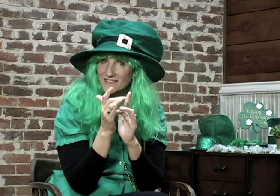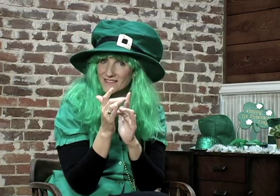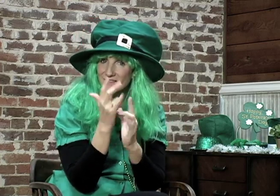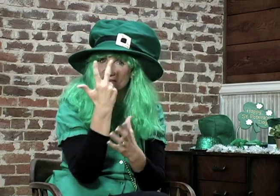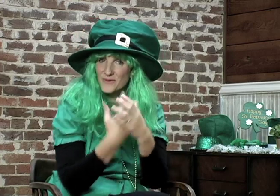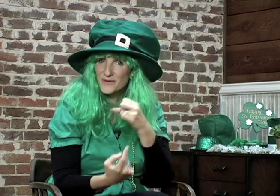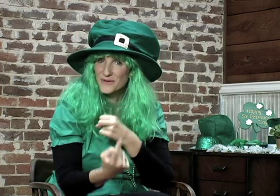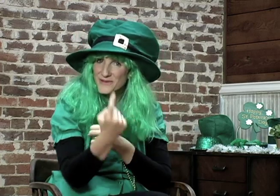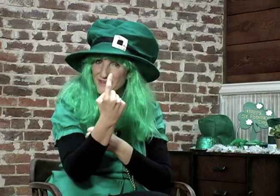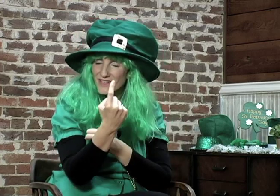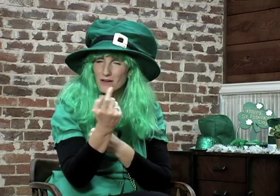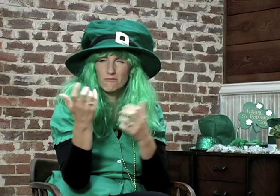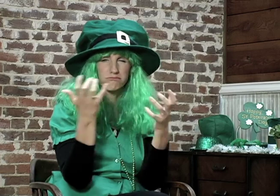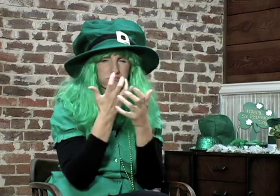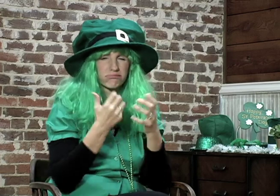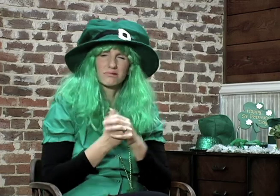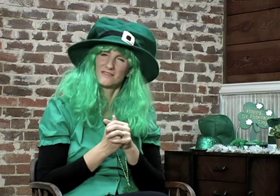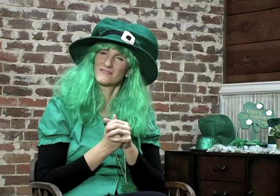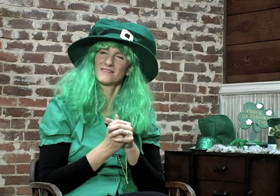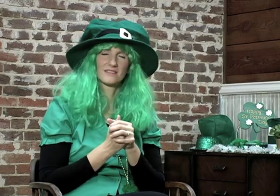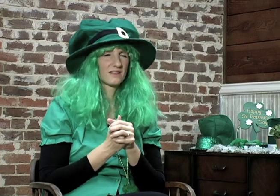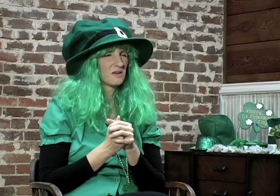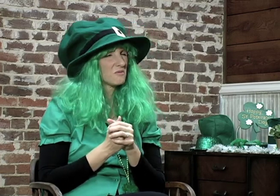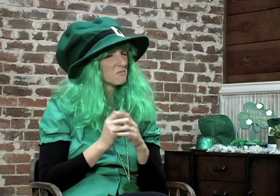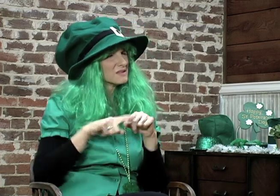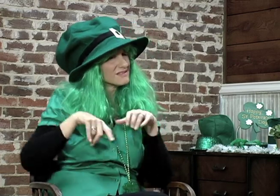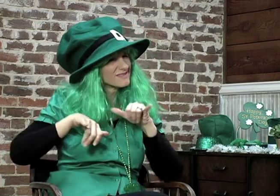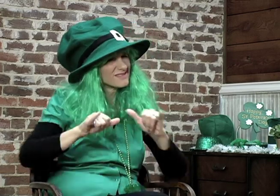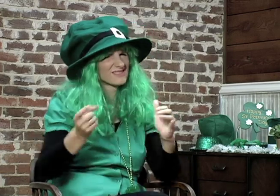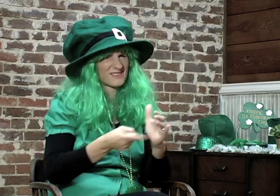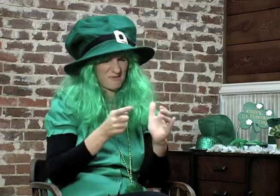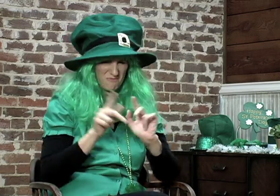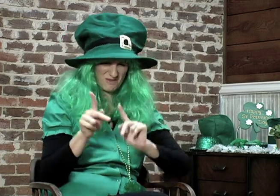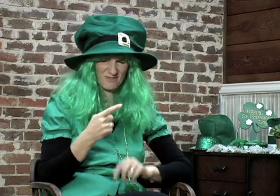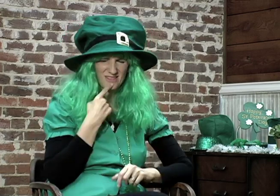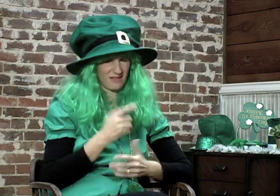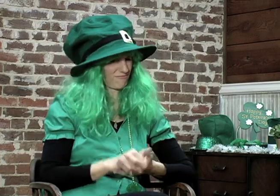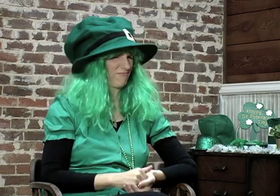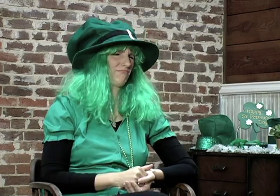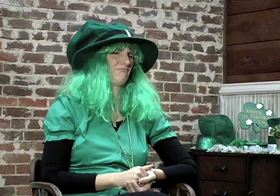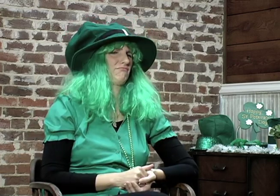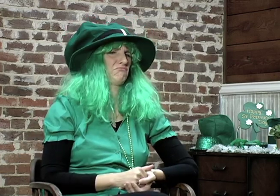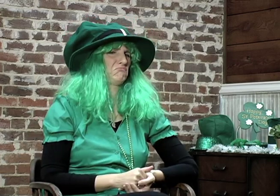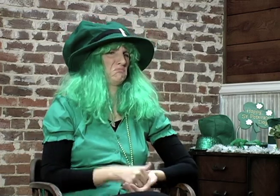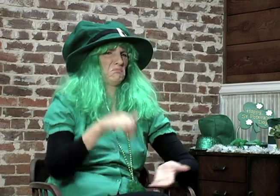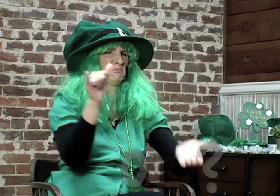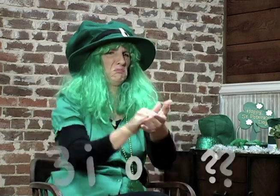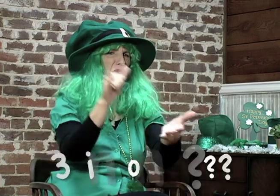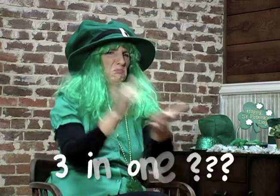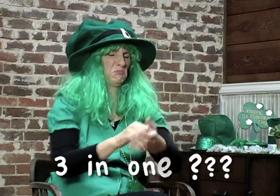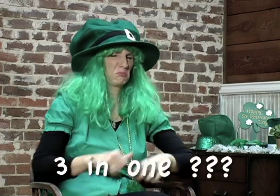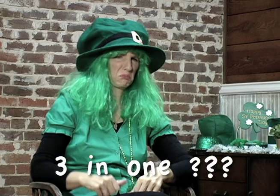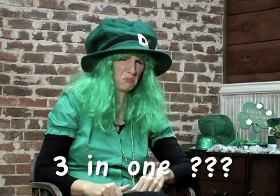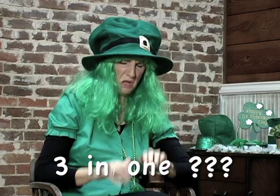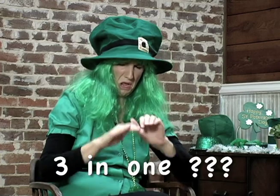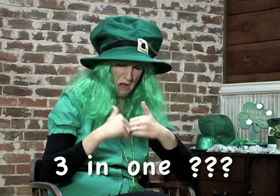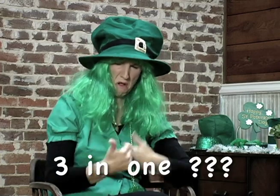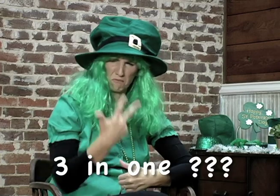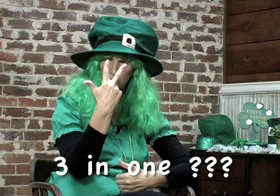example of the Holy Spirit. You see, three, but one. Still, sometimes people go, that seems impossible. How can